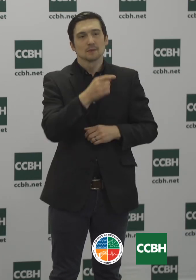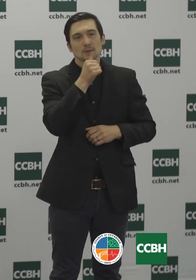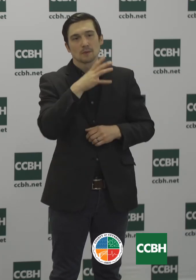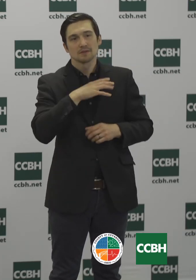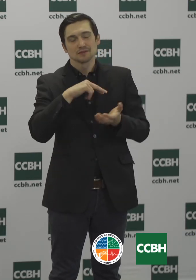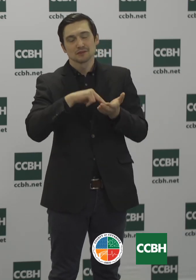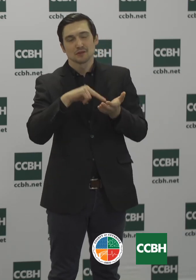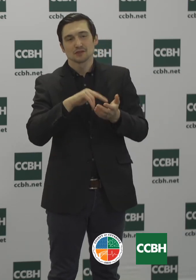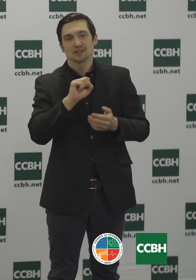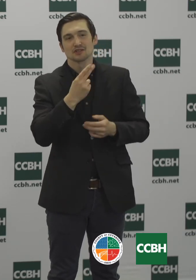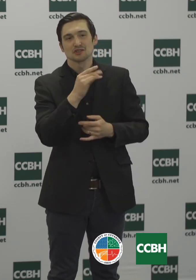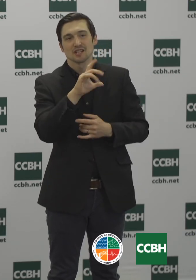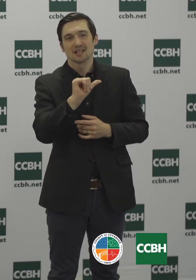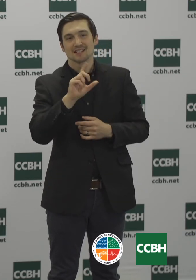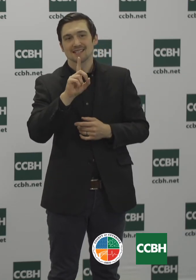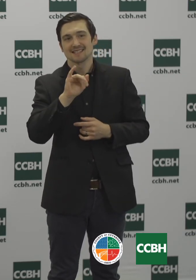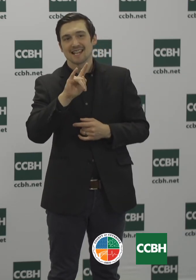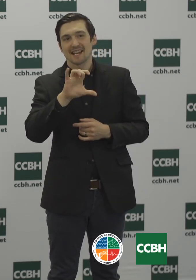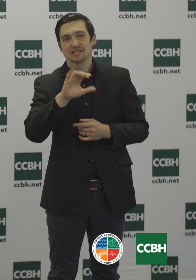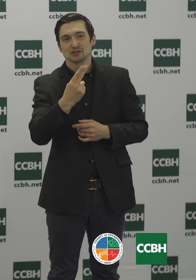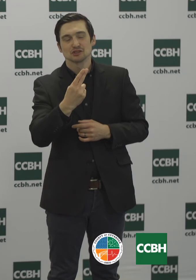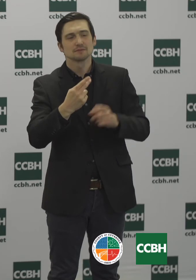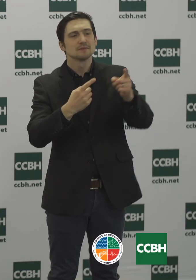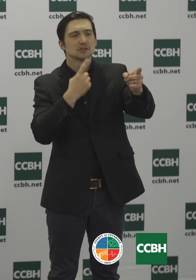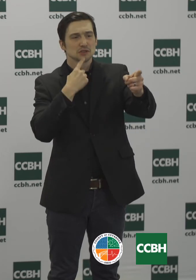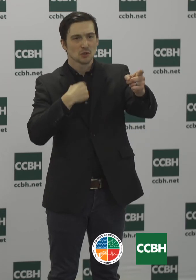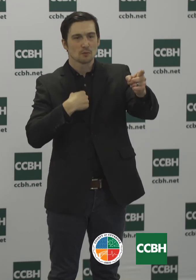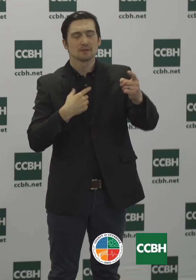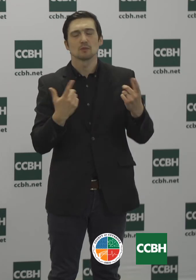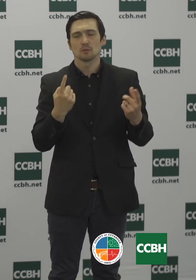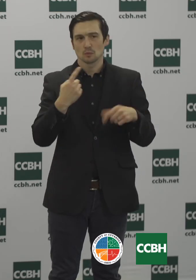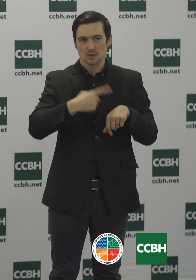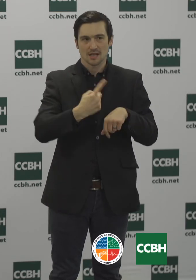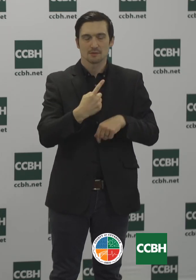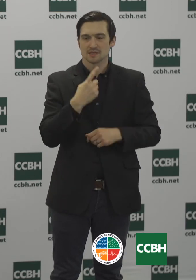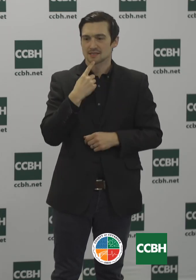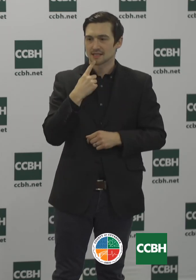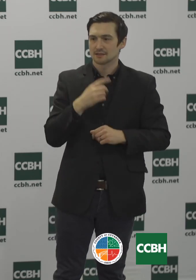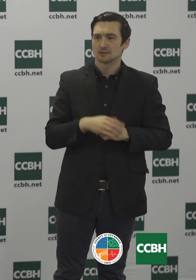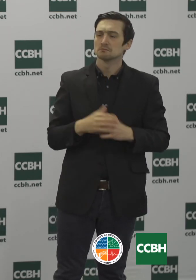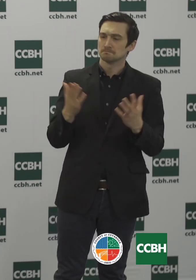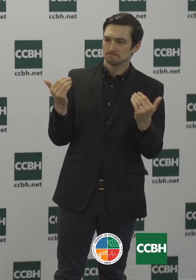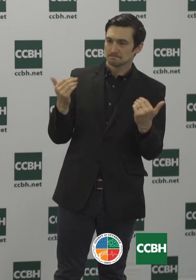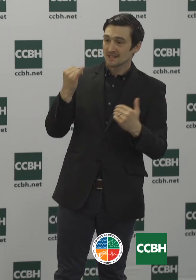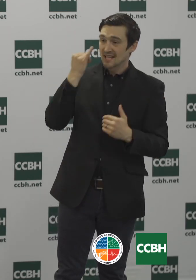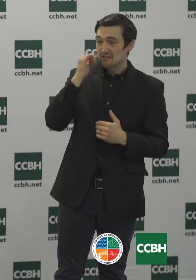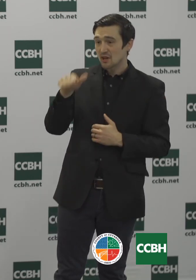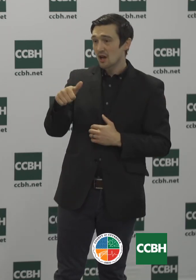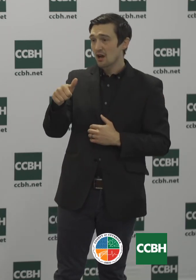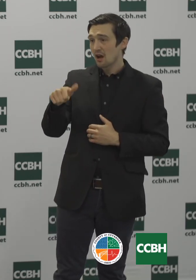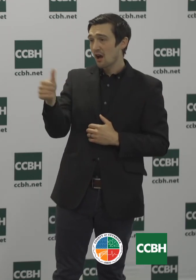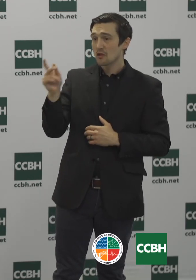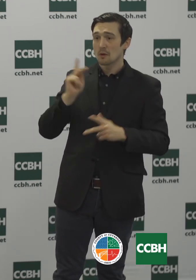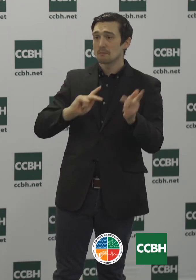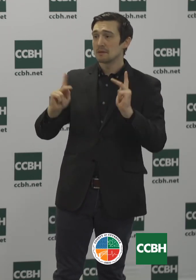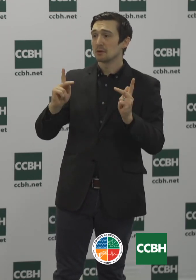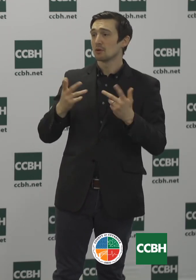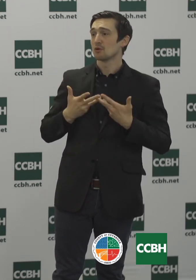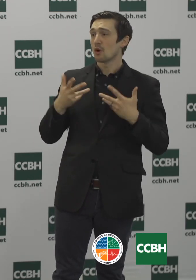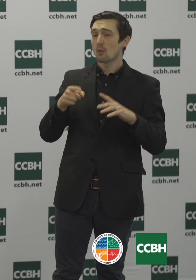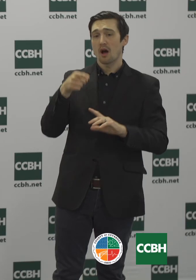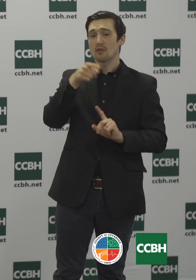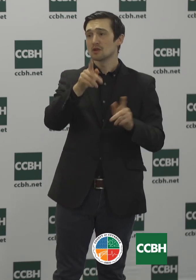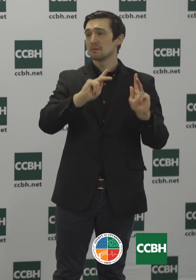me once, I used to be her supervisor, give me all the people no one wants give me all the places no one wants to go